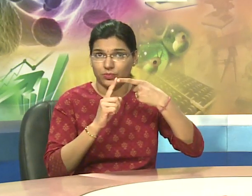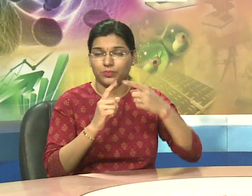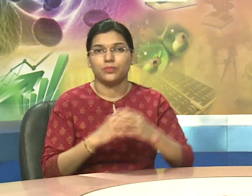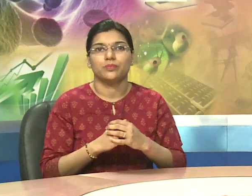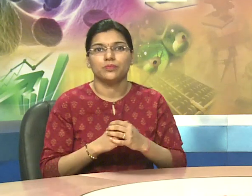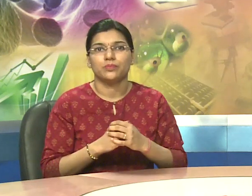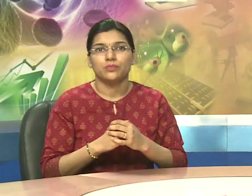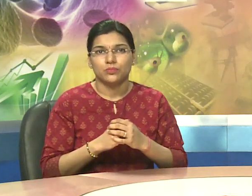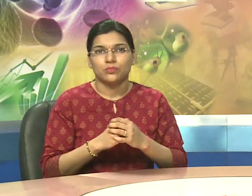First word is